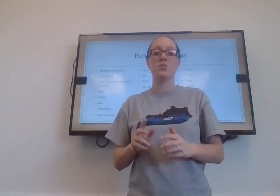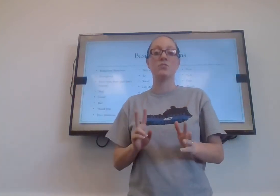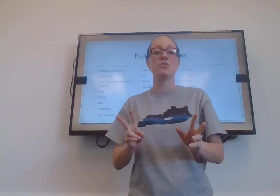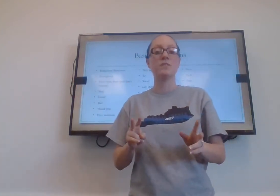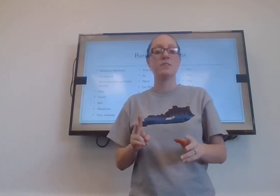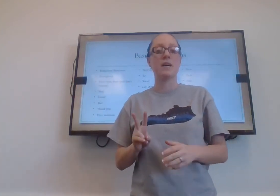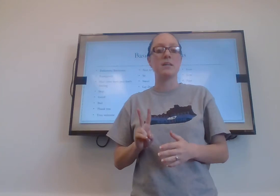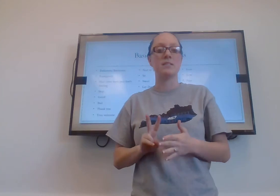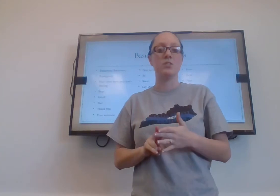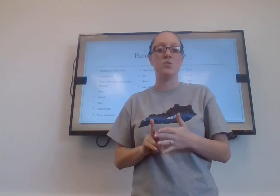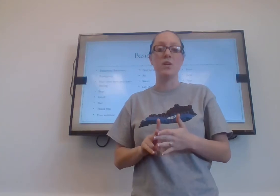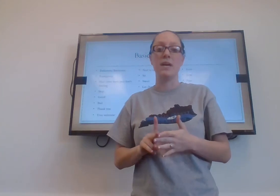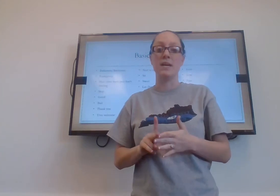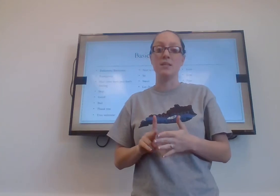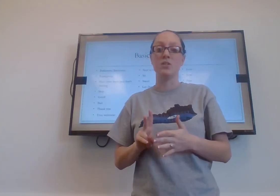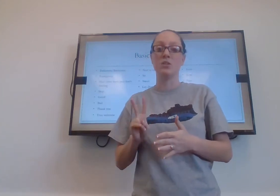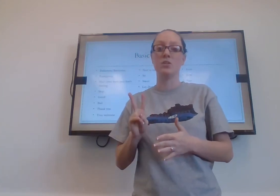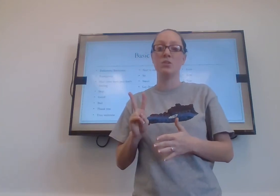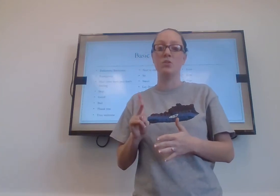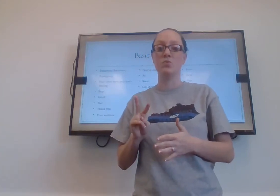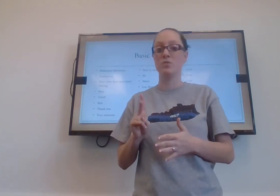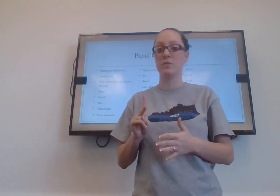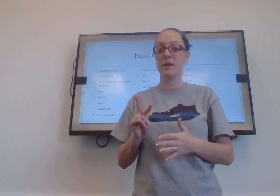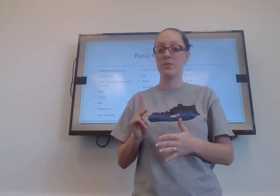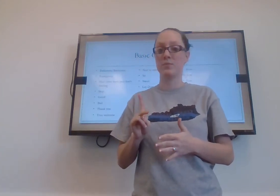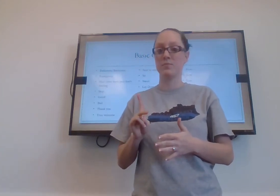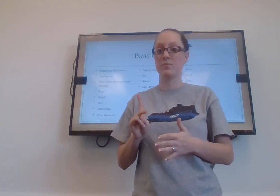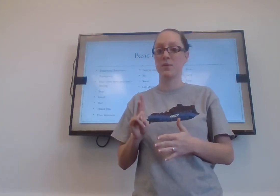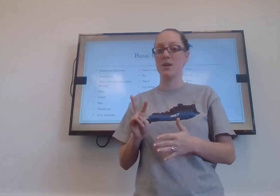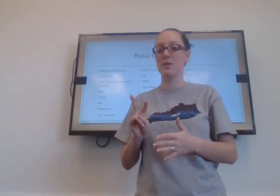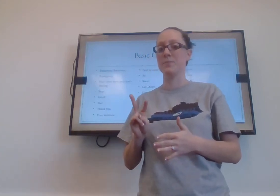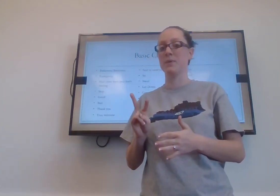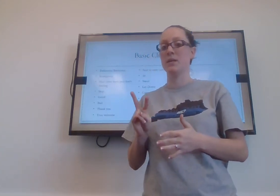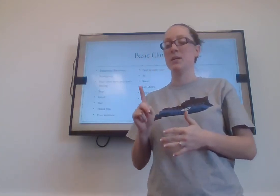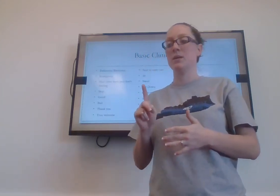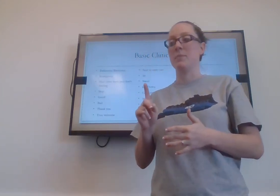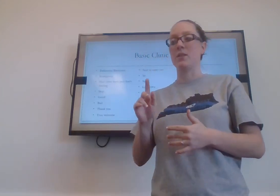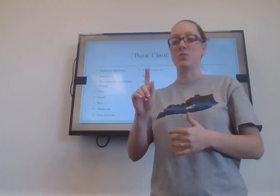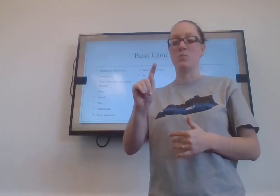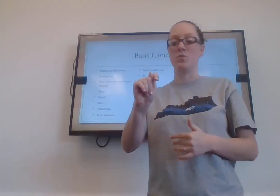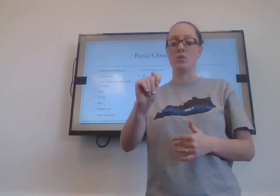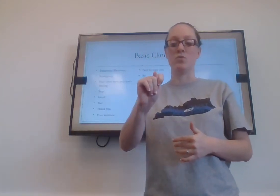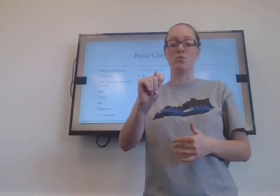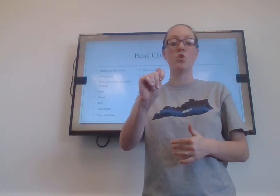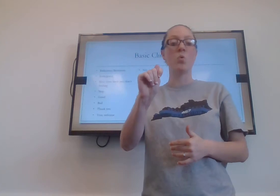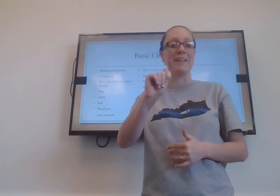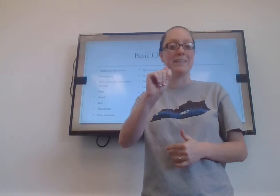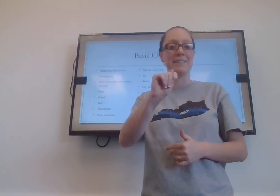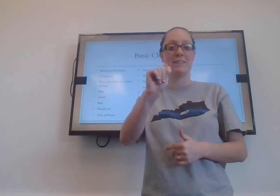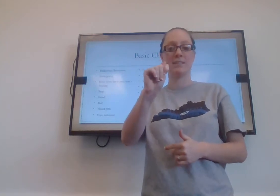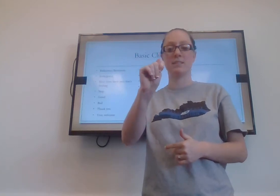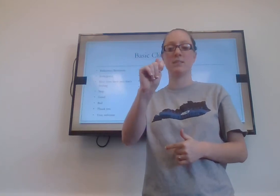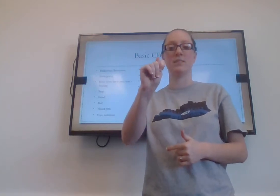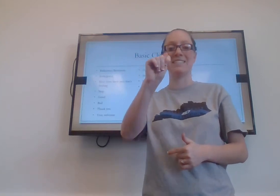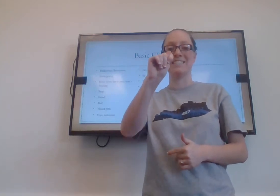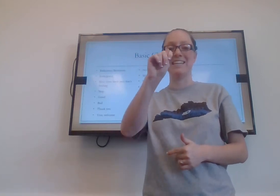two different signs that you can use for bathroom. Bathroom, you can do toilet. It's a T.